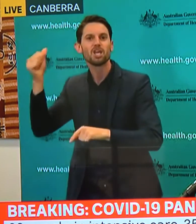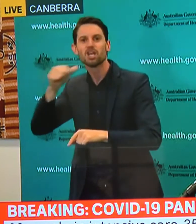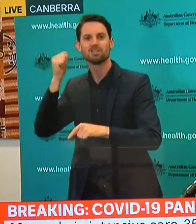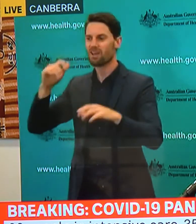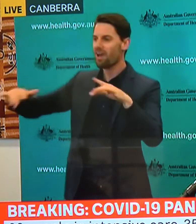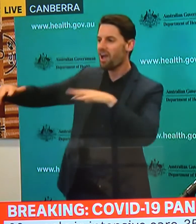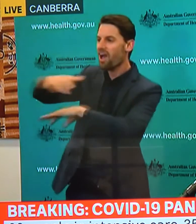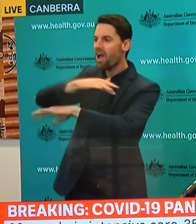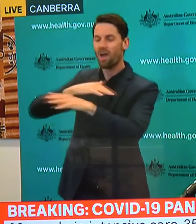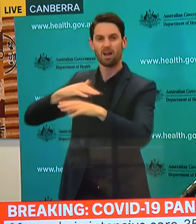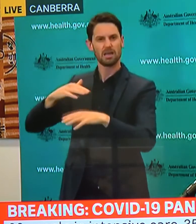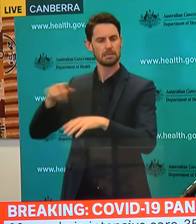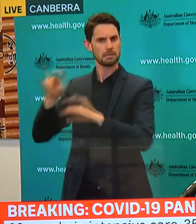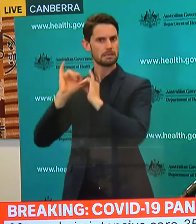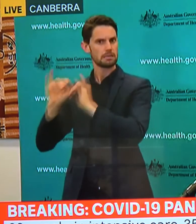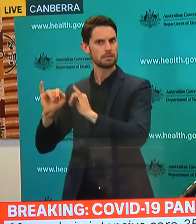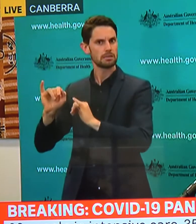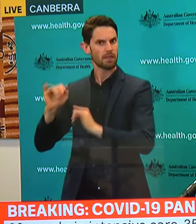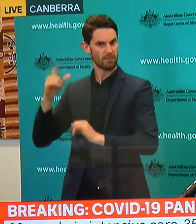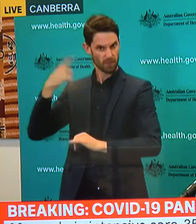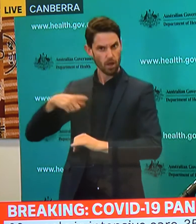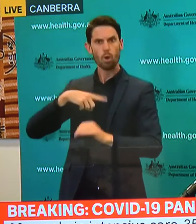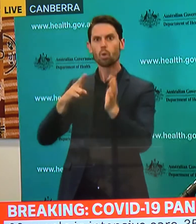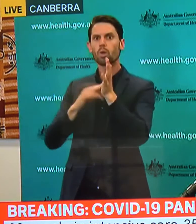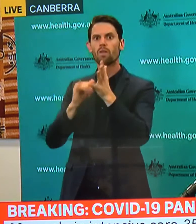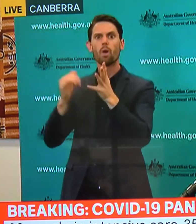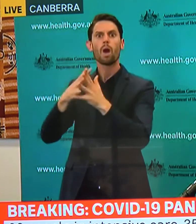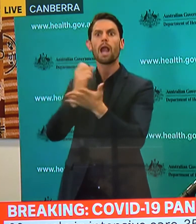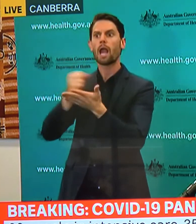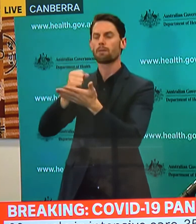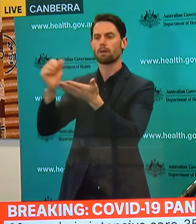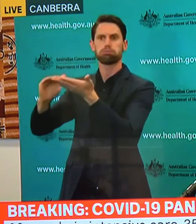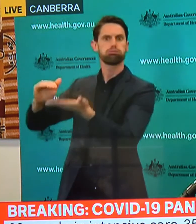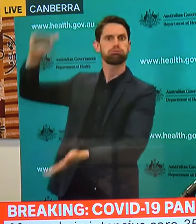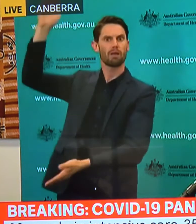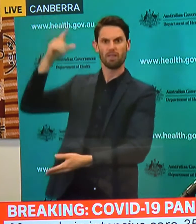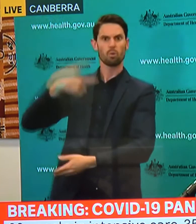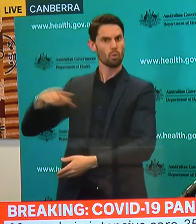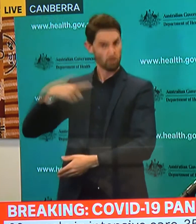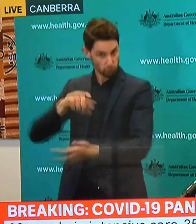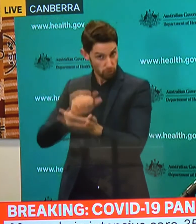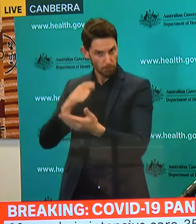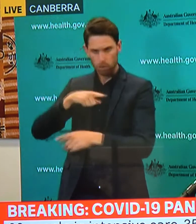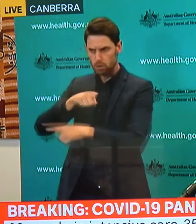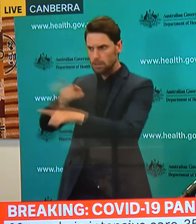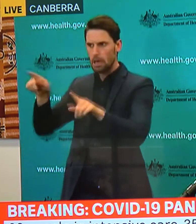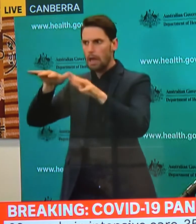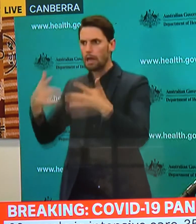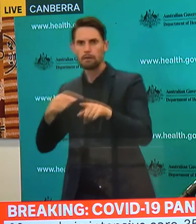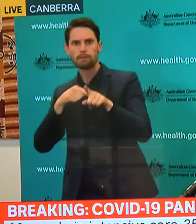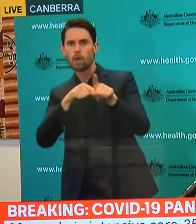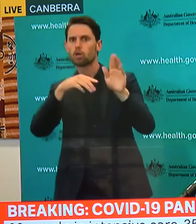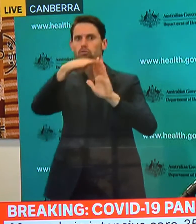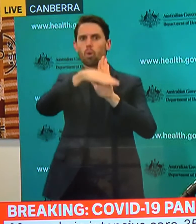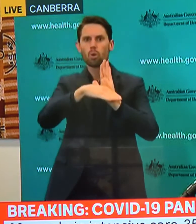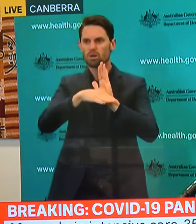that failure to comply with that distancing can be attributed to the spike in cases in those areas? But given they're also quite